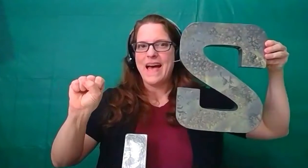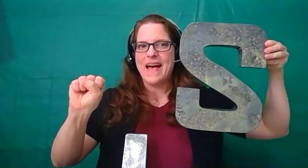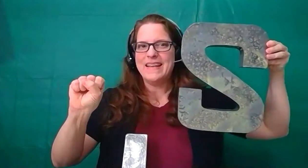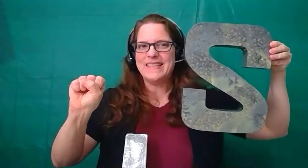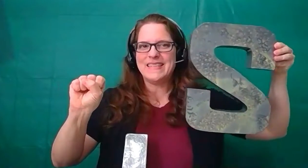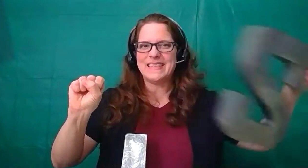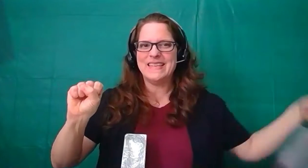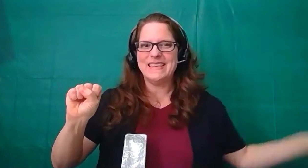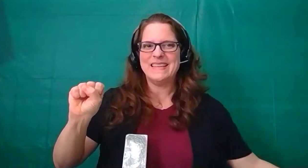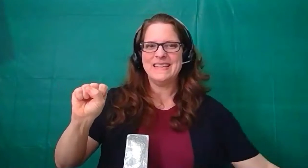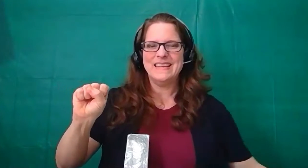S,